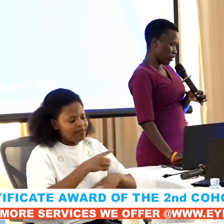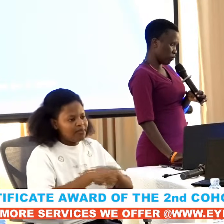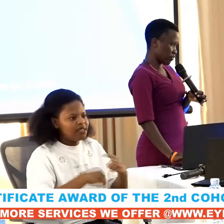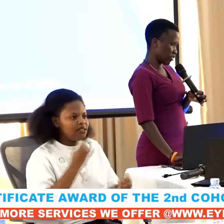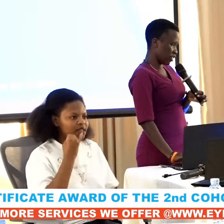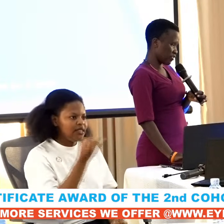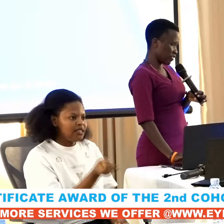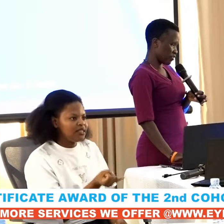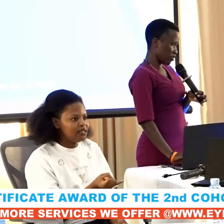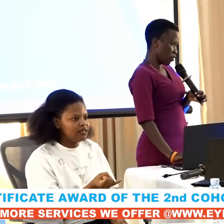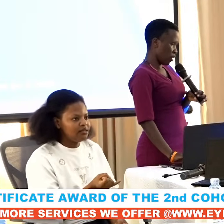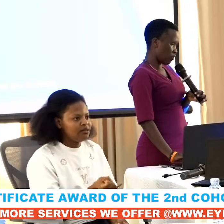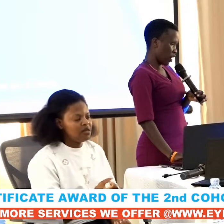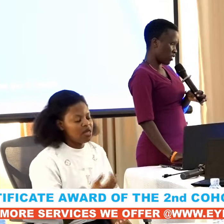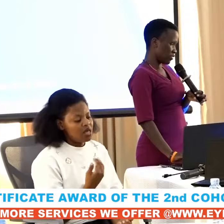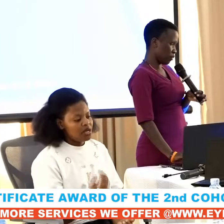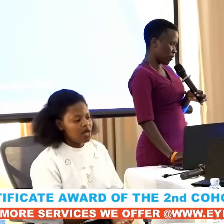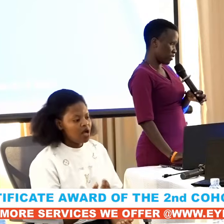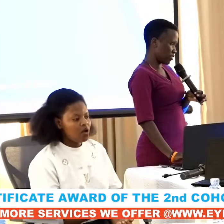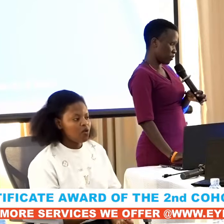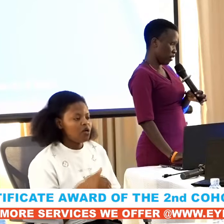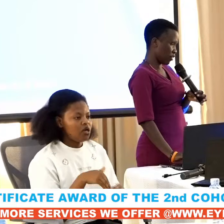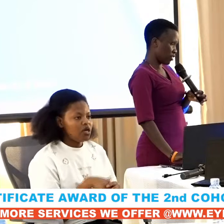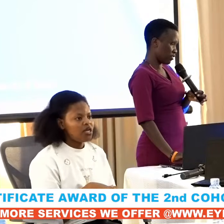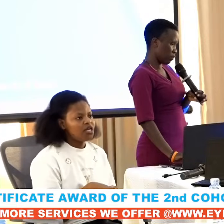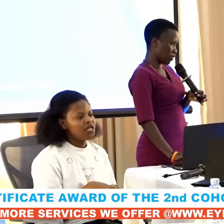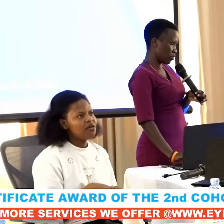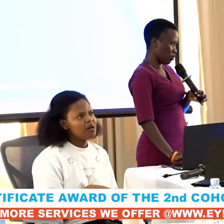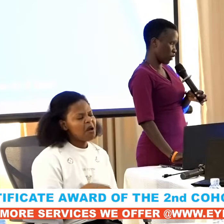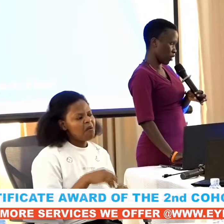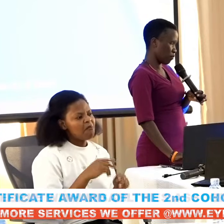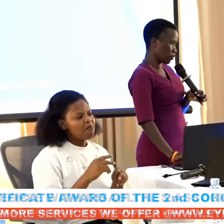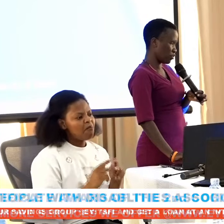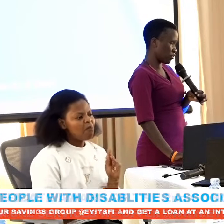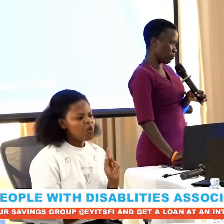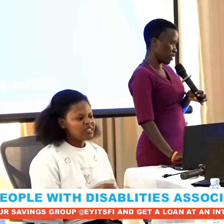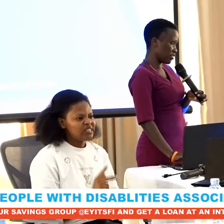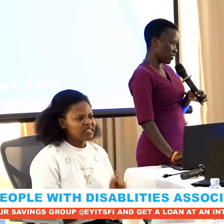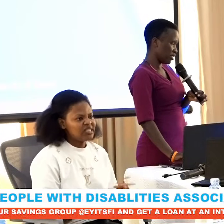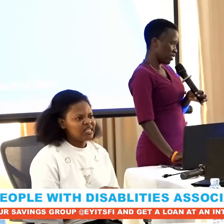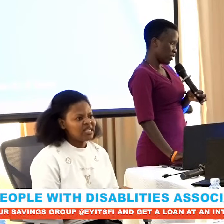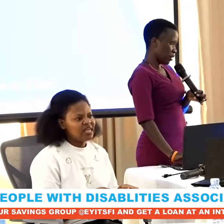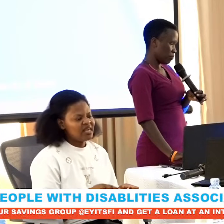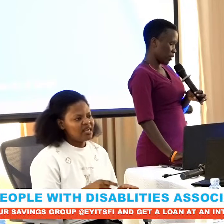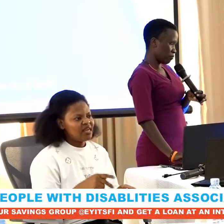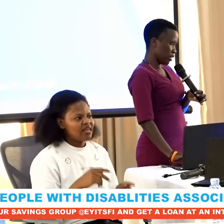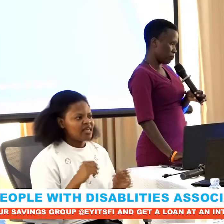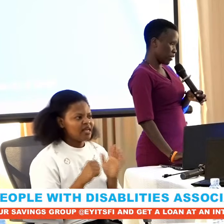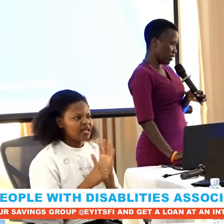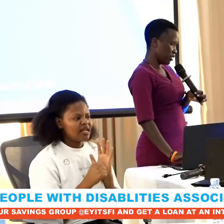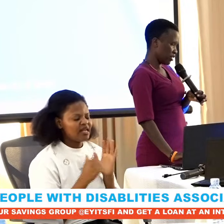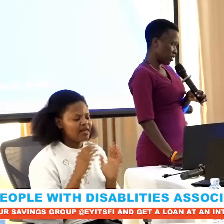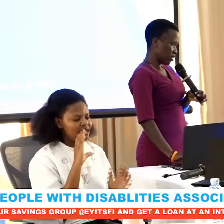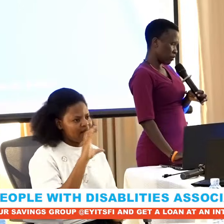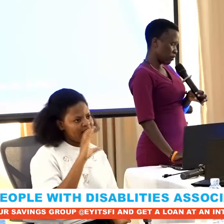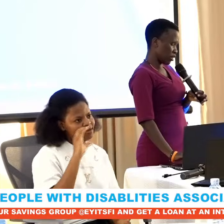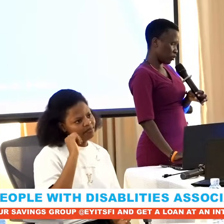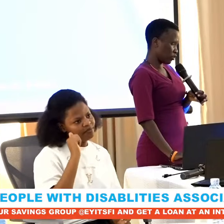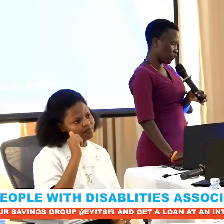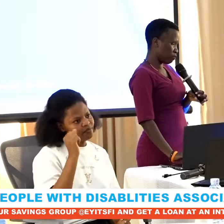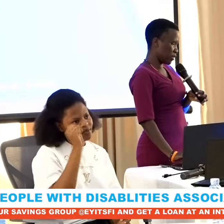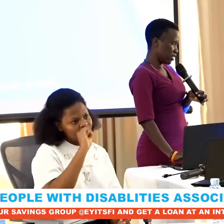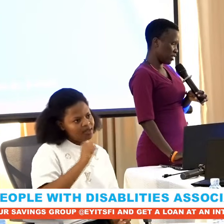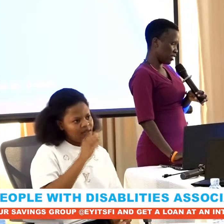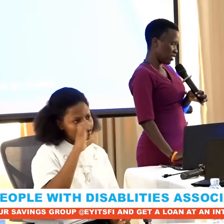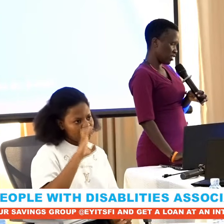Because in most cases, we have had disability, we are talking about disability, but maybe we may